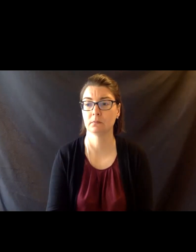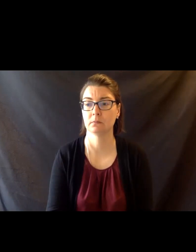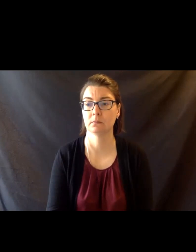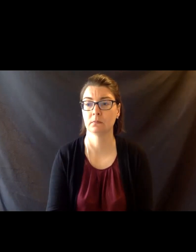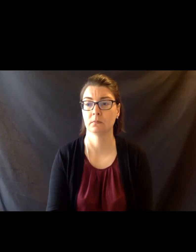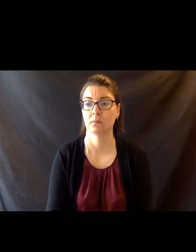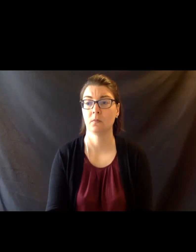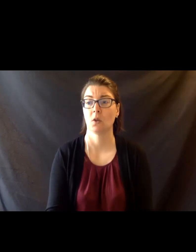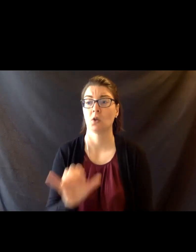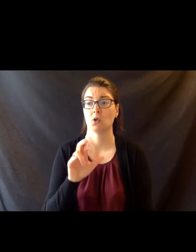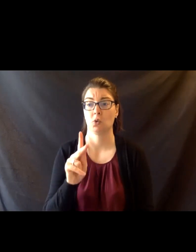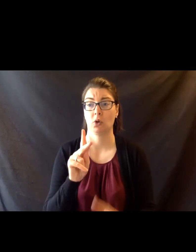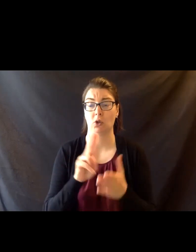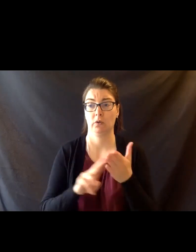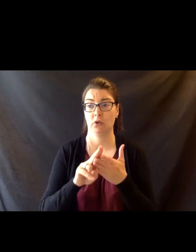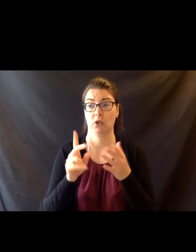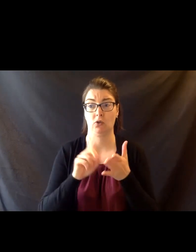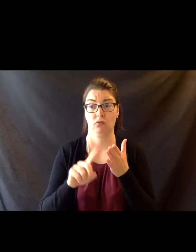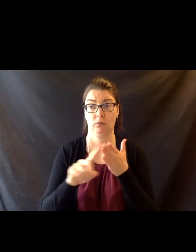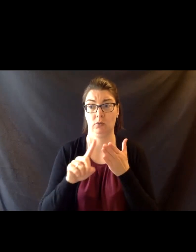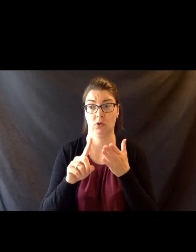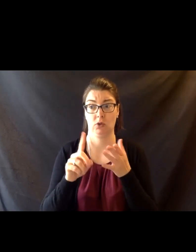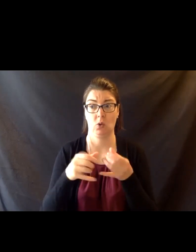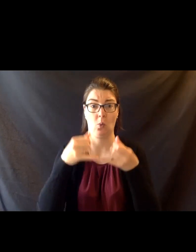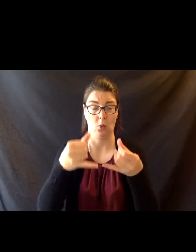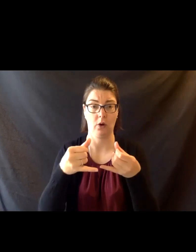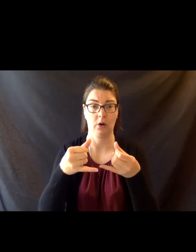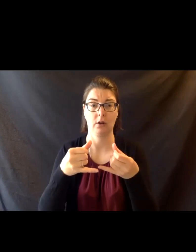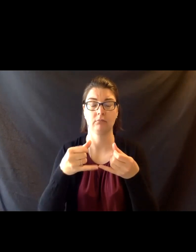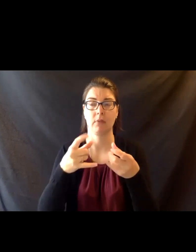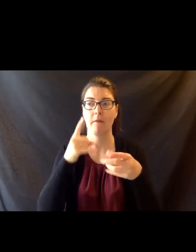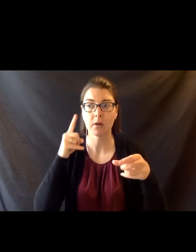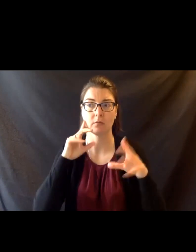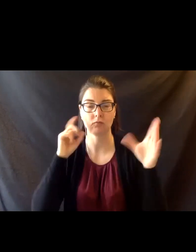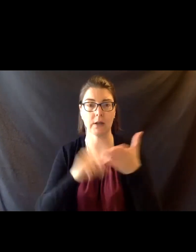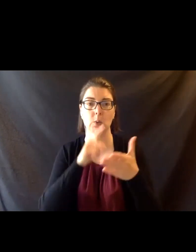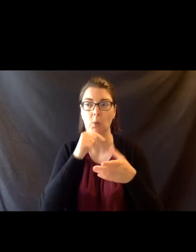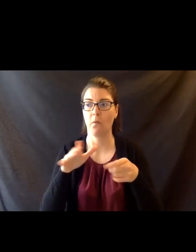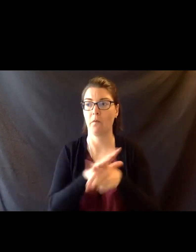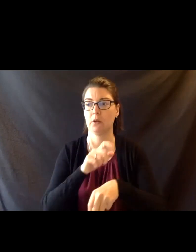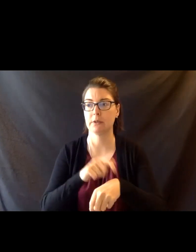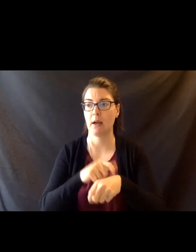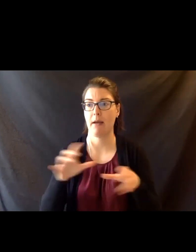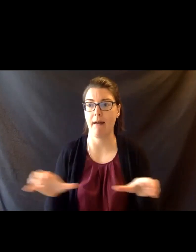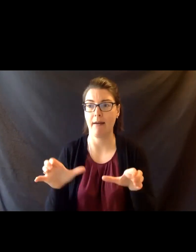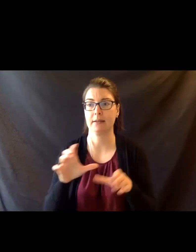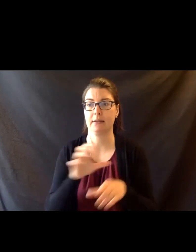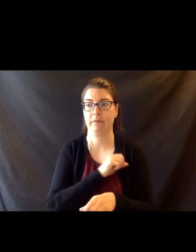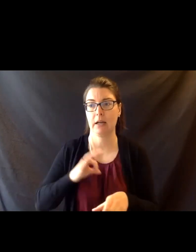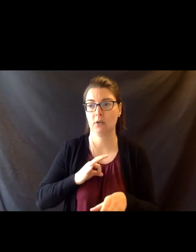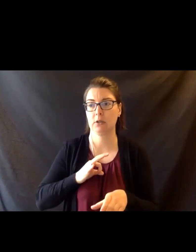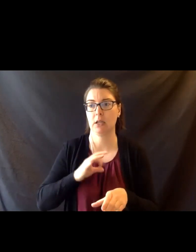recognizes full-time active faculty members whose body of research or scholarship has translated into a notable impact on